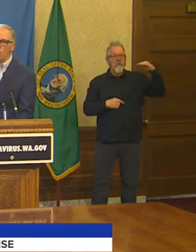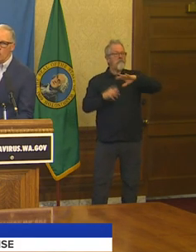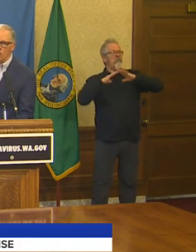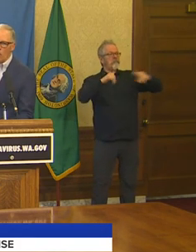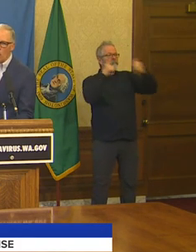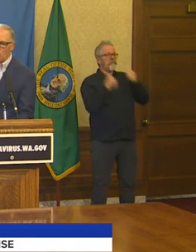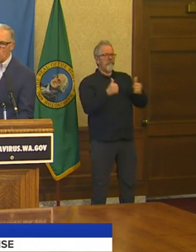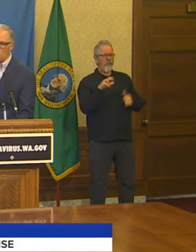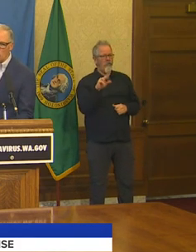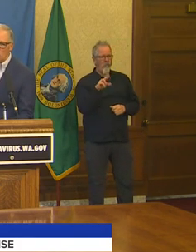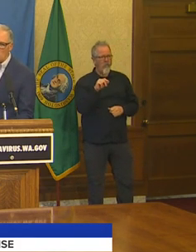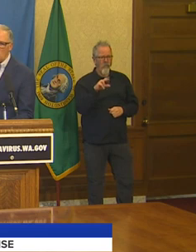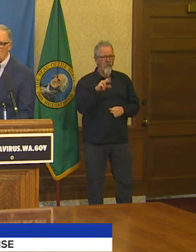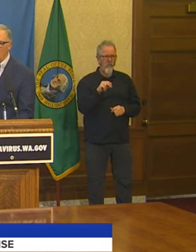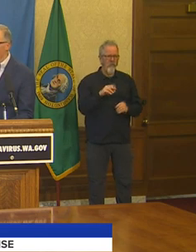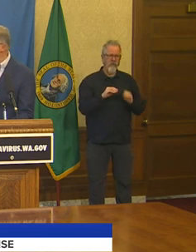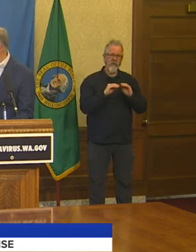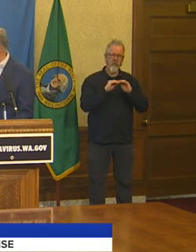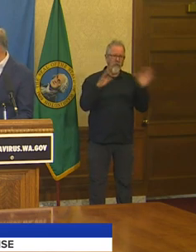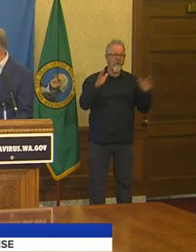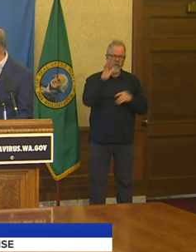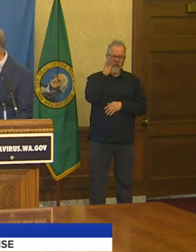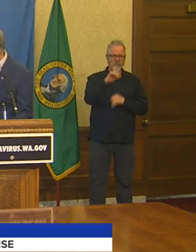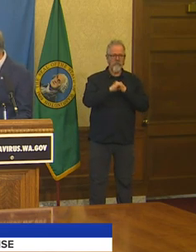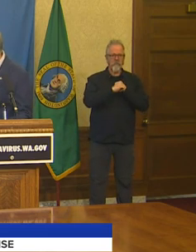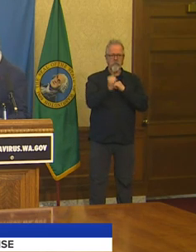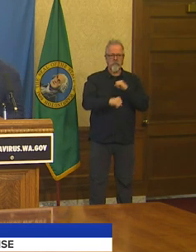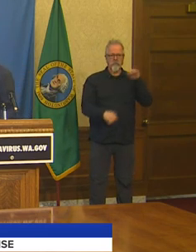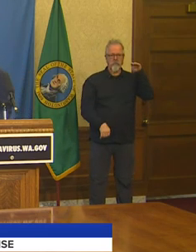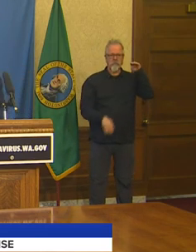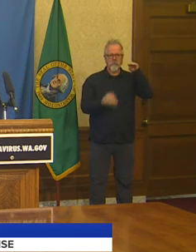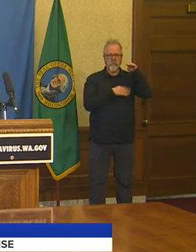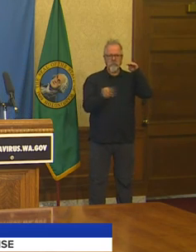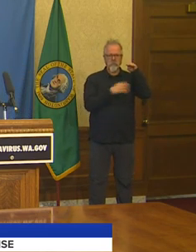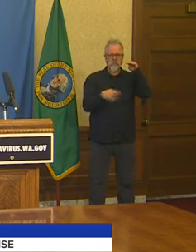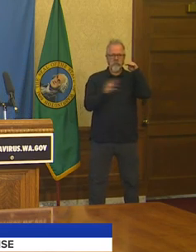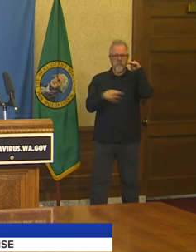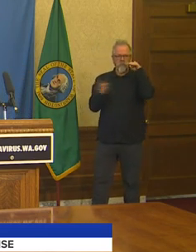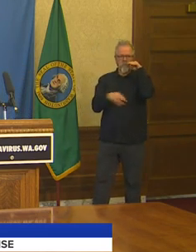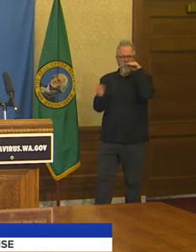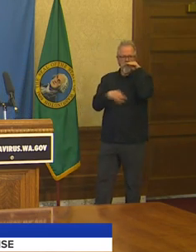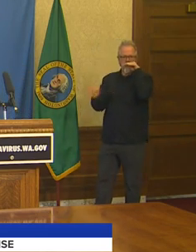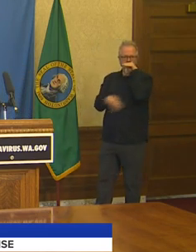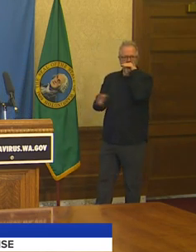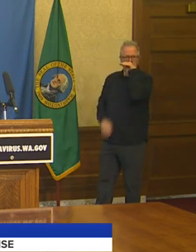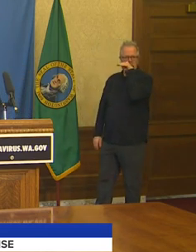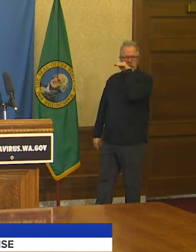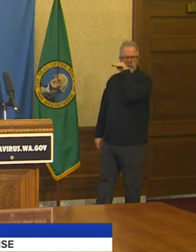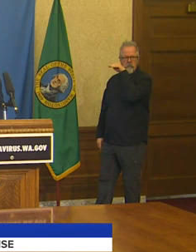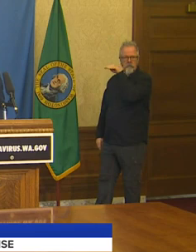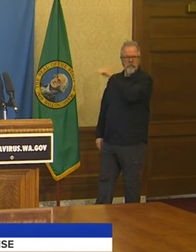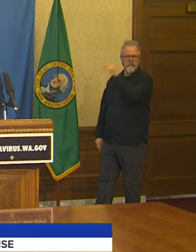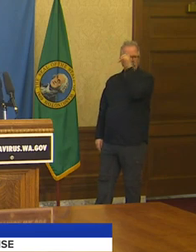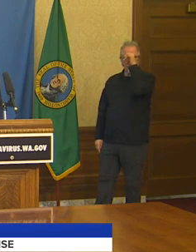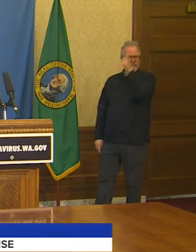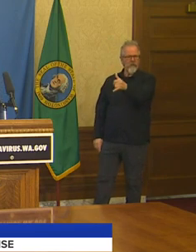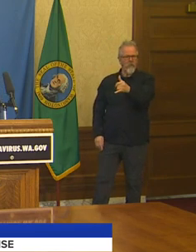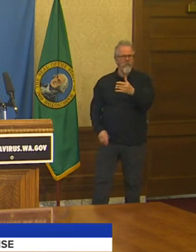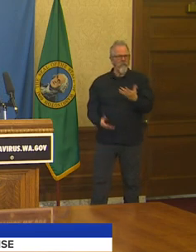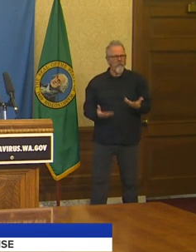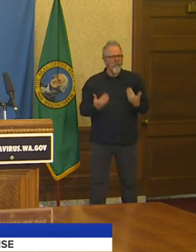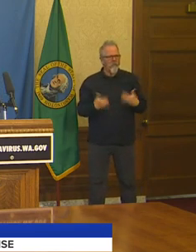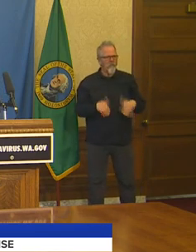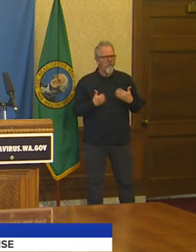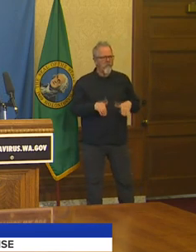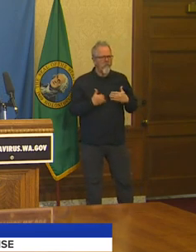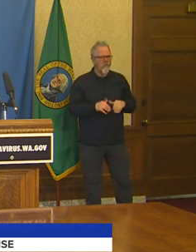we remove our social distancing requirements right now. And this is demonstrated by this gray line that starts to go up quite